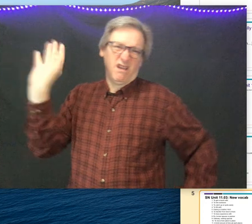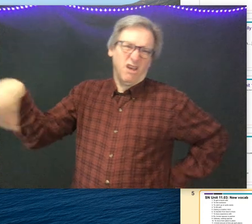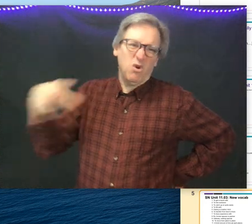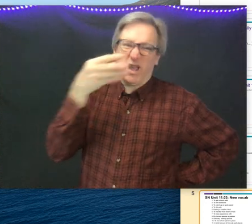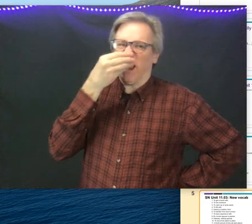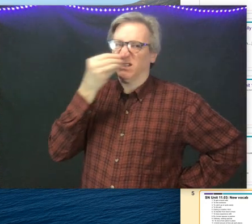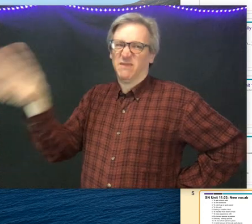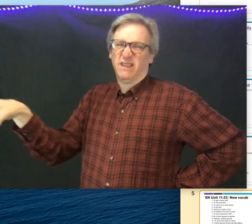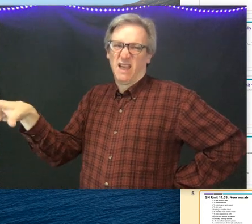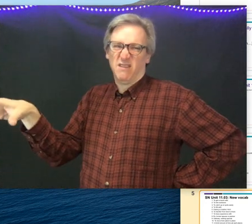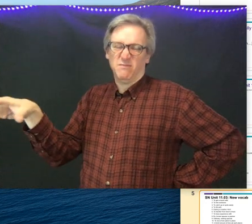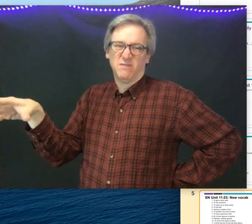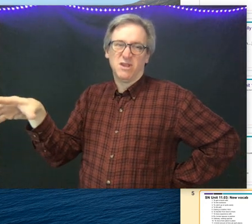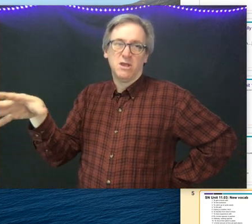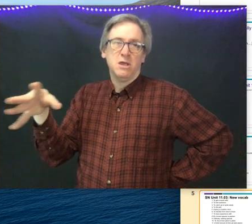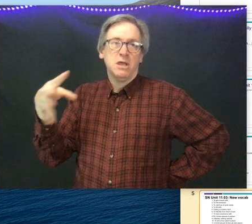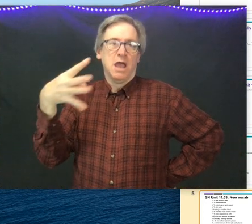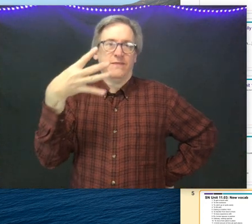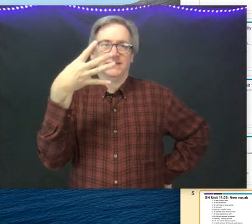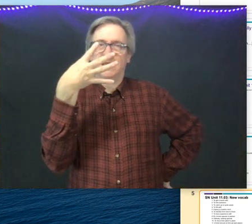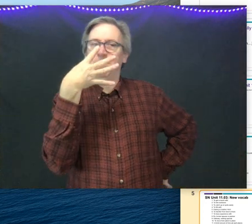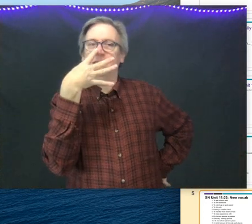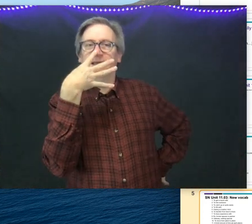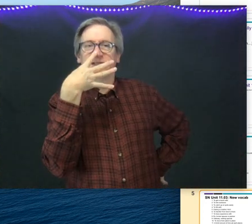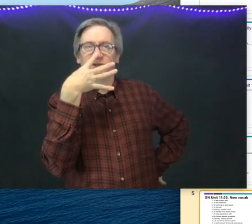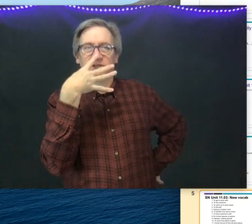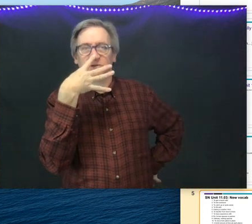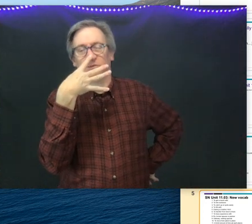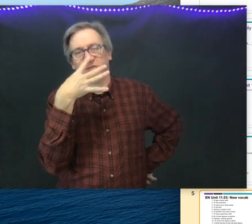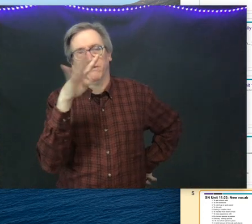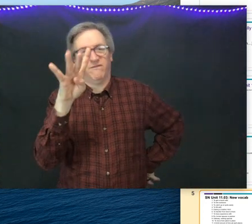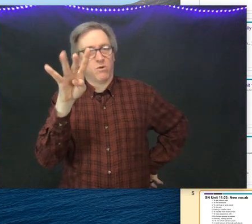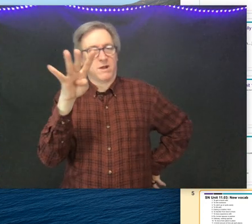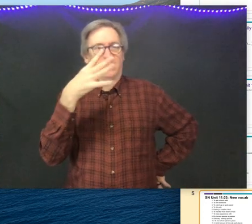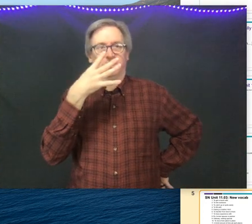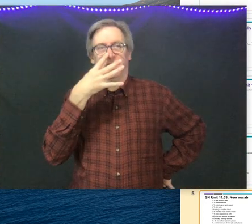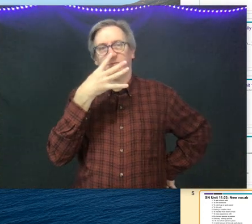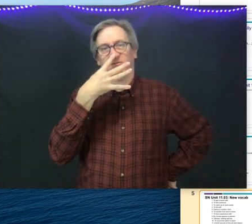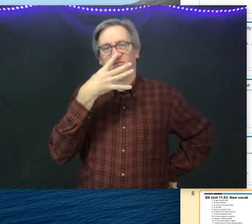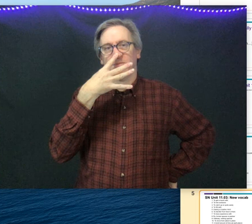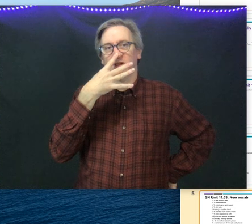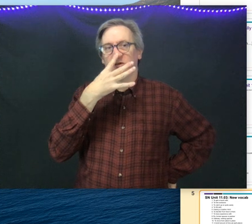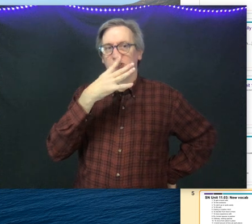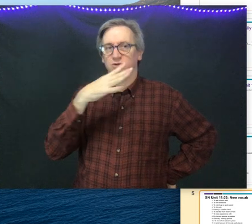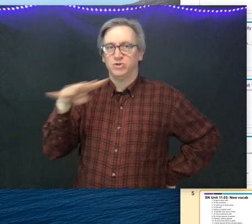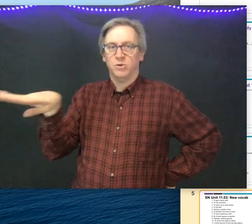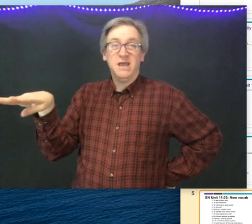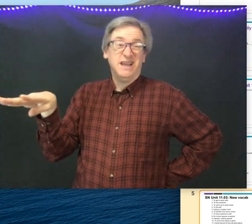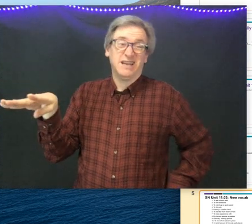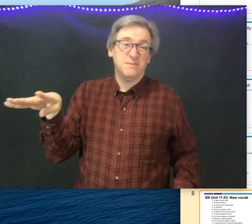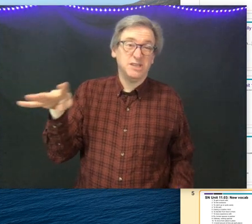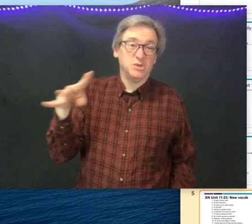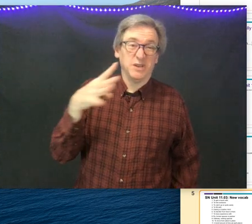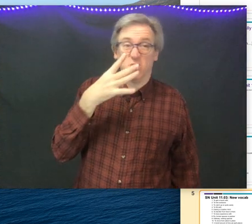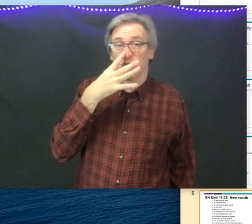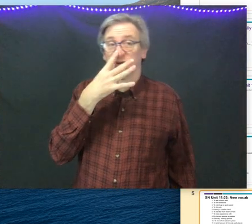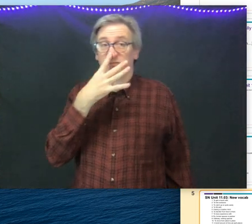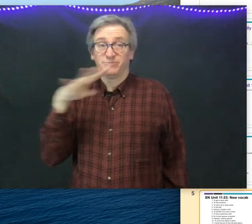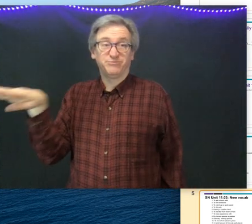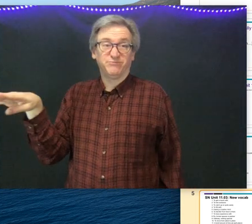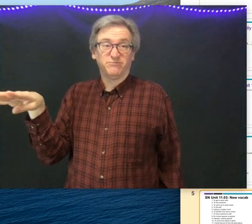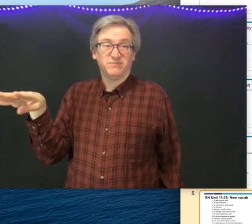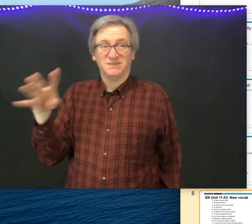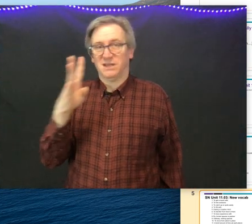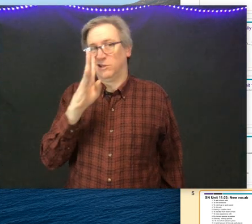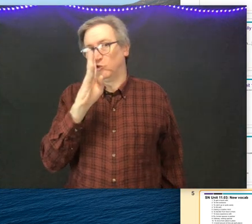about. Oh, who cares about that? And the same idea is you can do it with the forehand shape from the nose. Actually means to ignore.